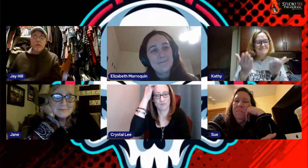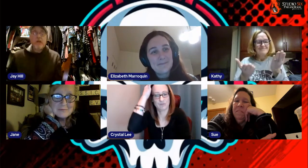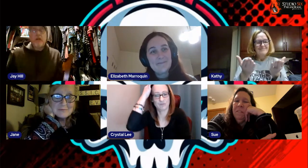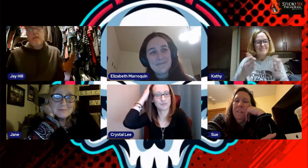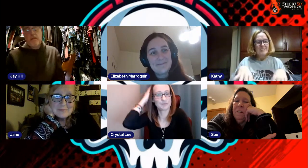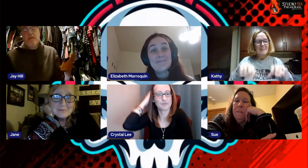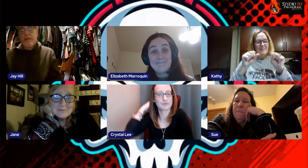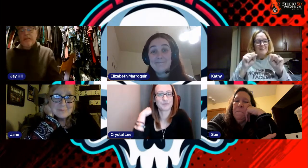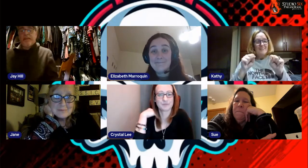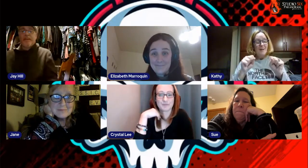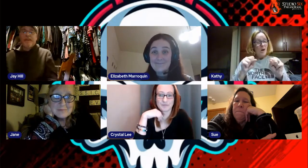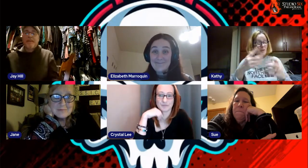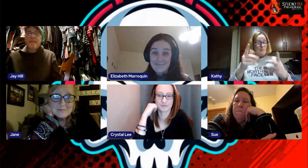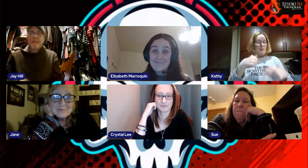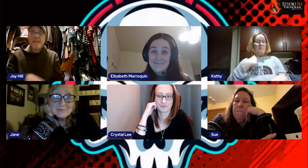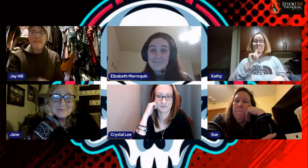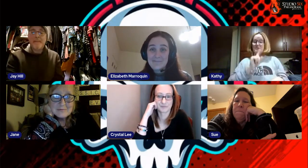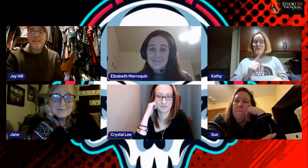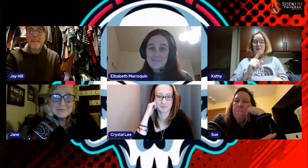you up on that.